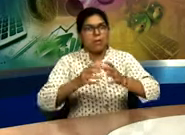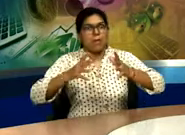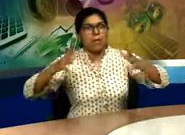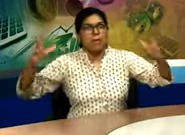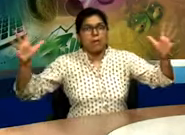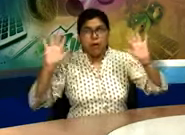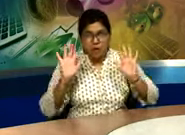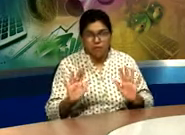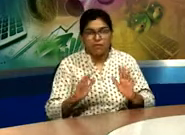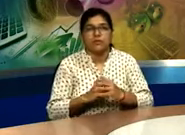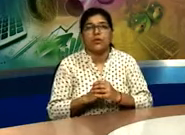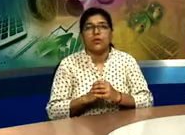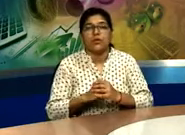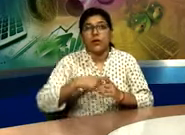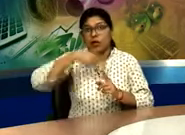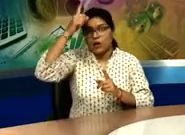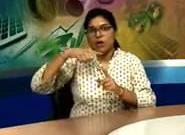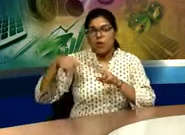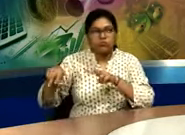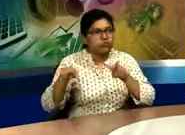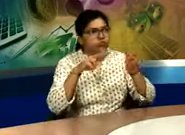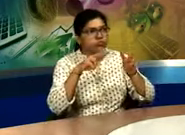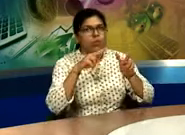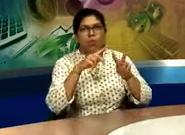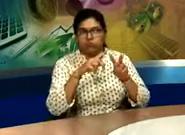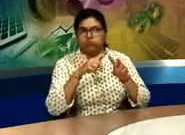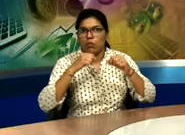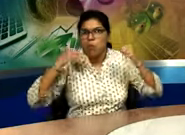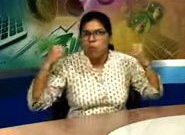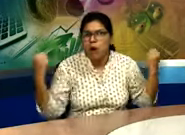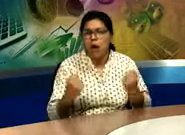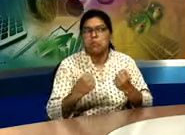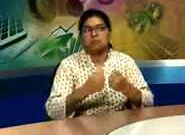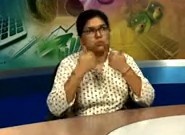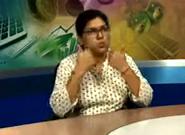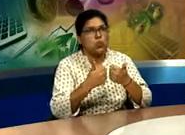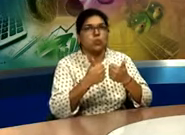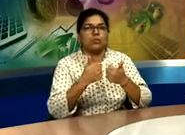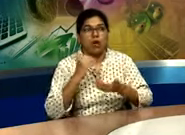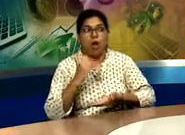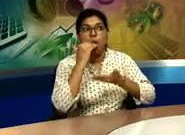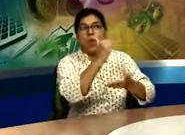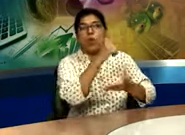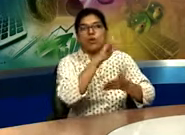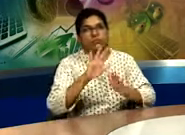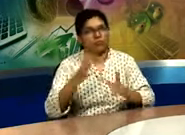and took care of so many things. You will read in this lesson.